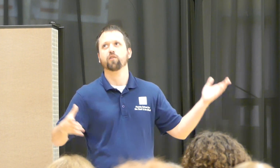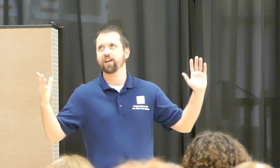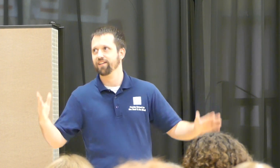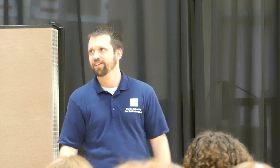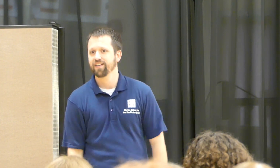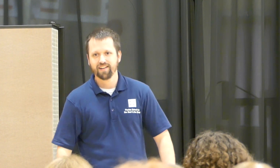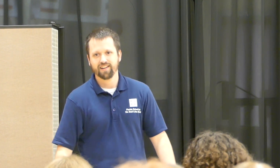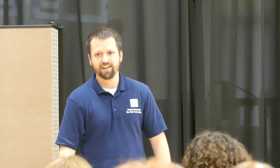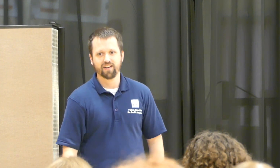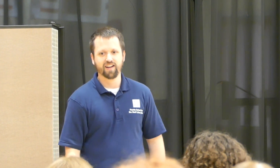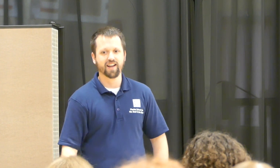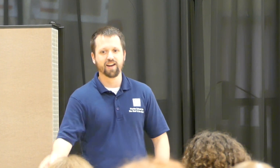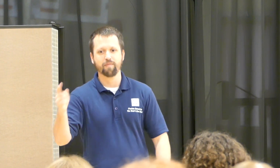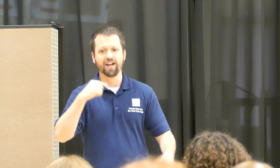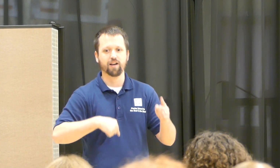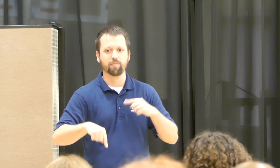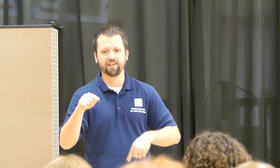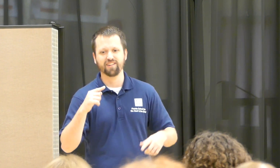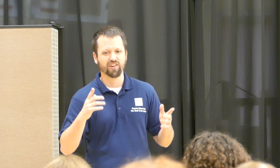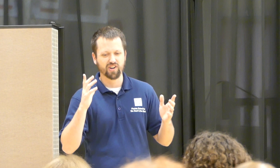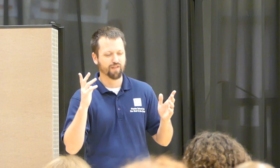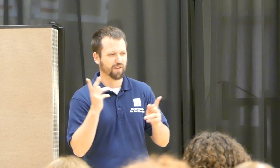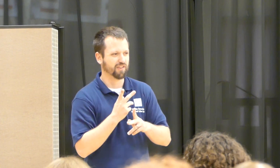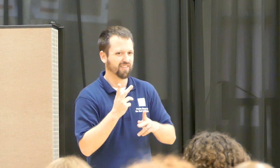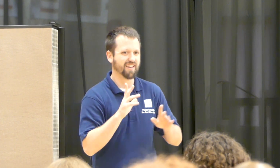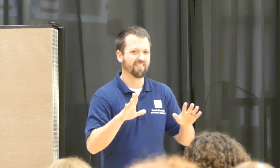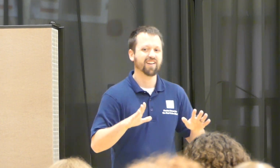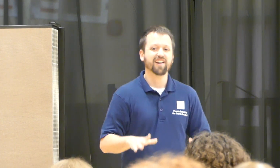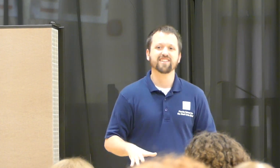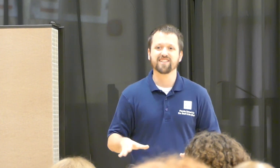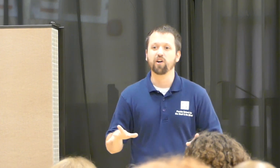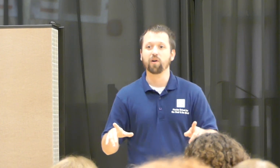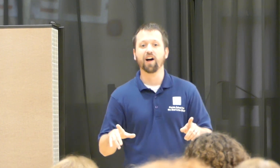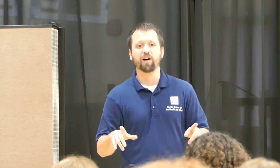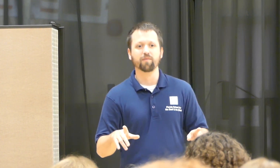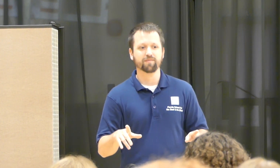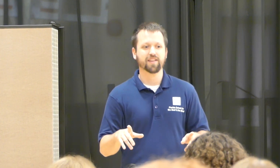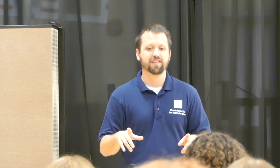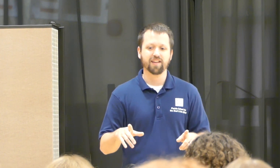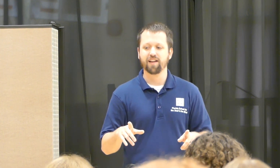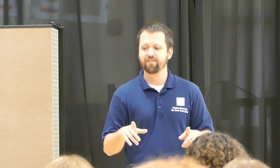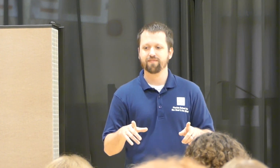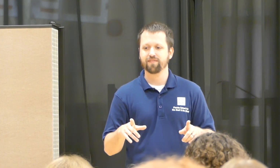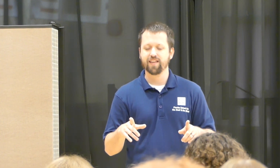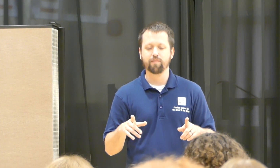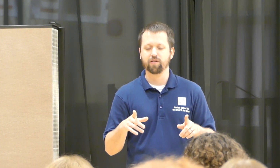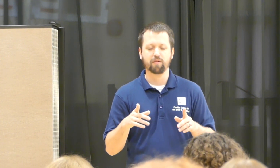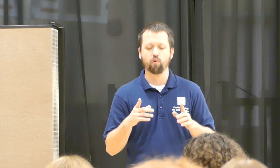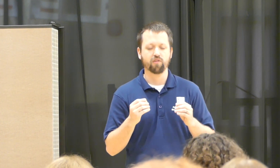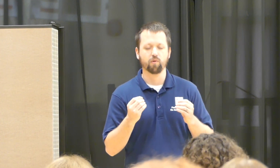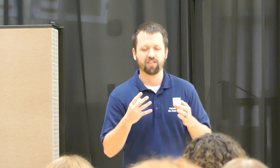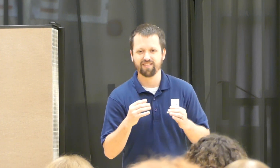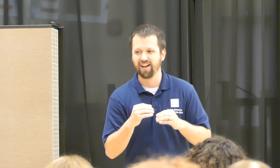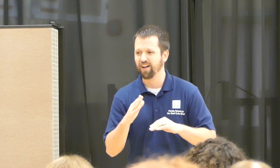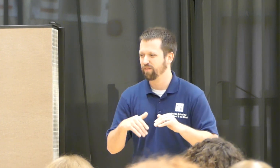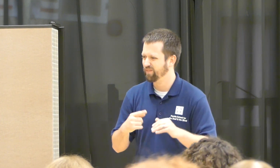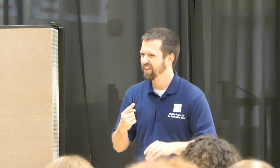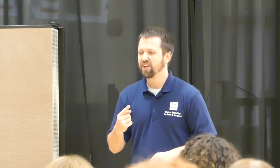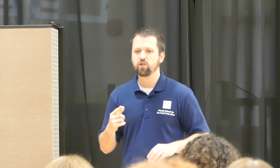great, and now I got to back up and try to figure this out. So it's happened to me more than once. Usually